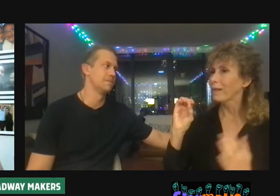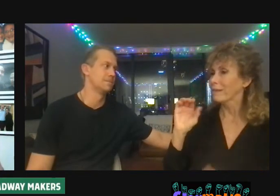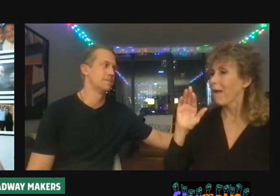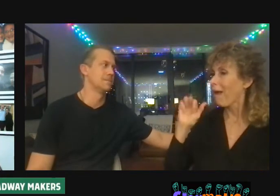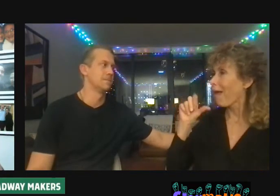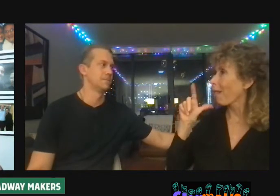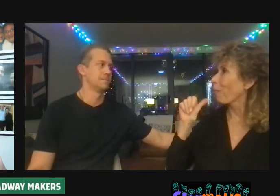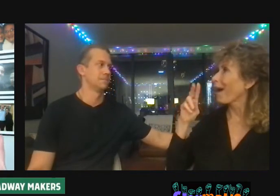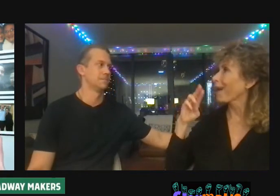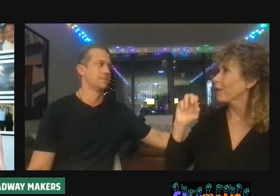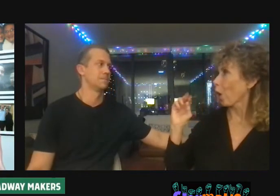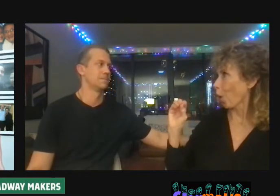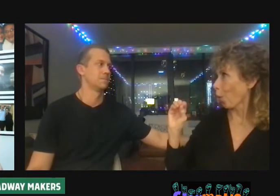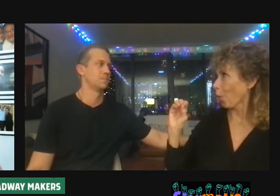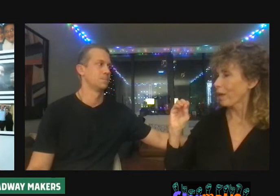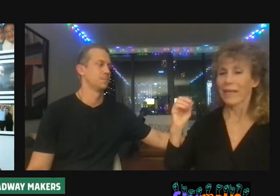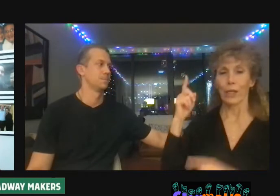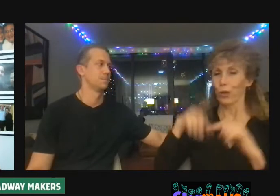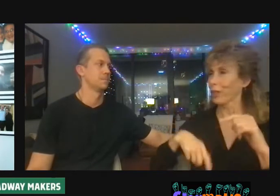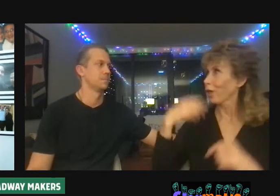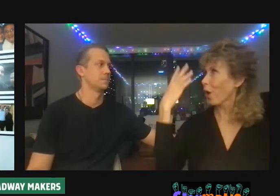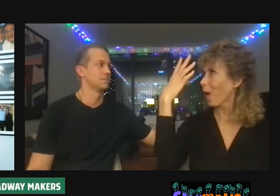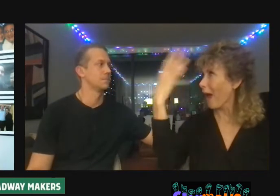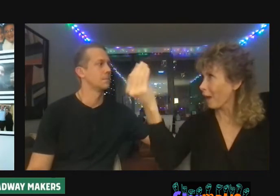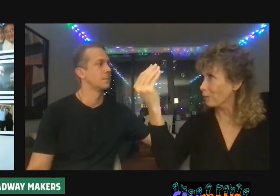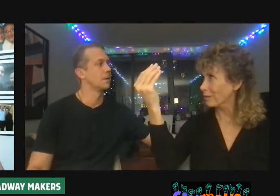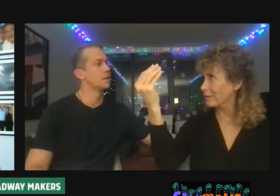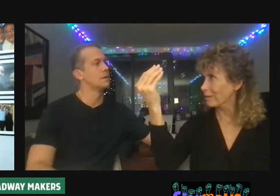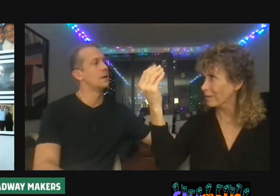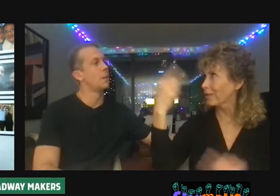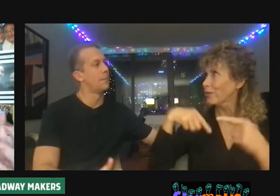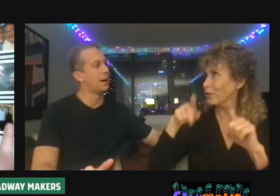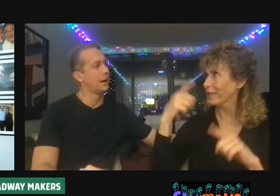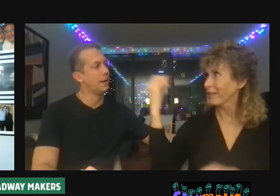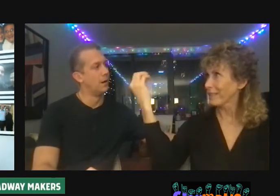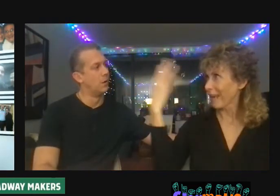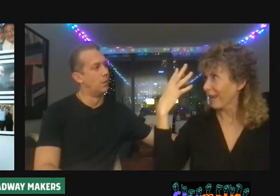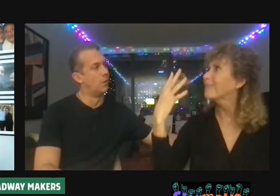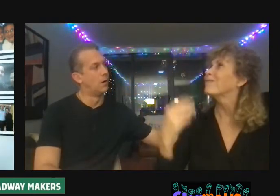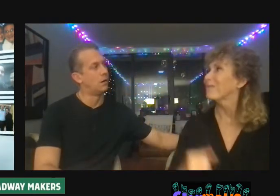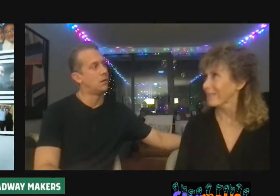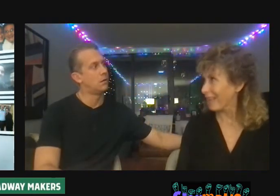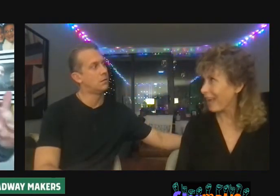why he couldn't go out at certain times. That's why this whole